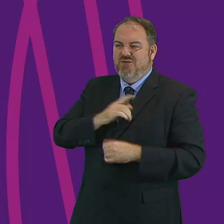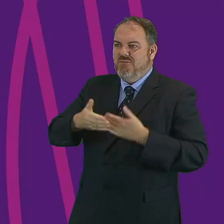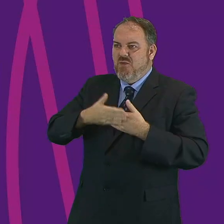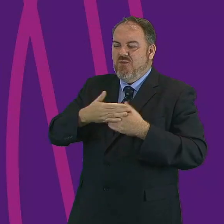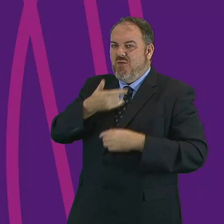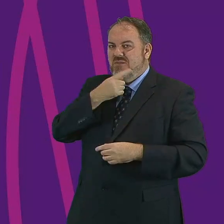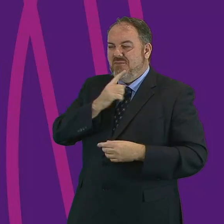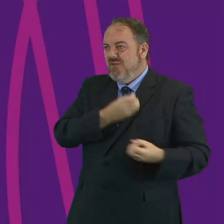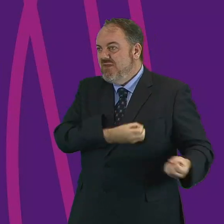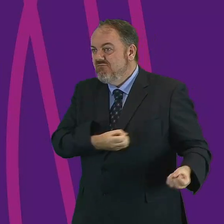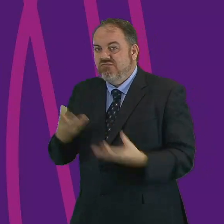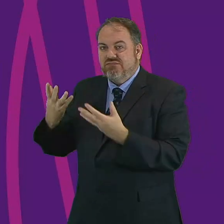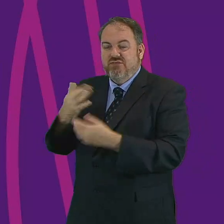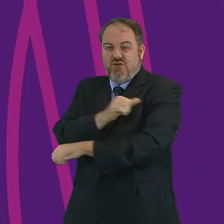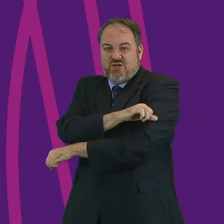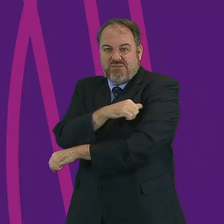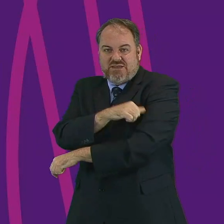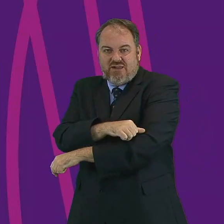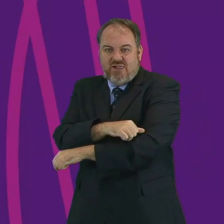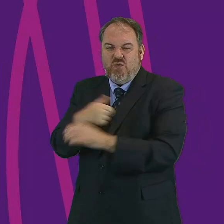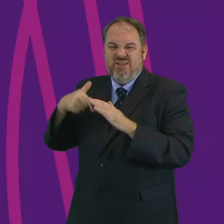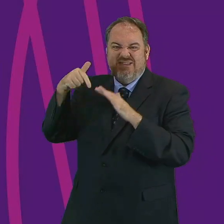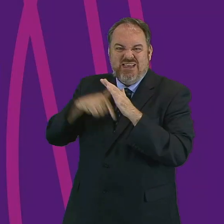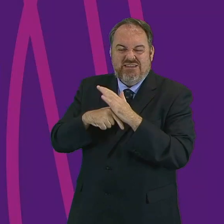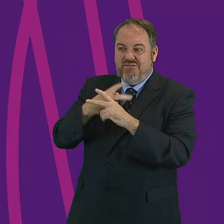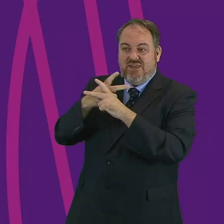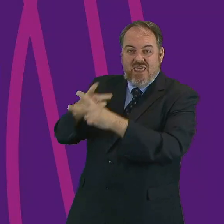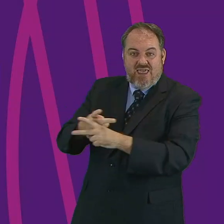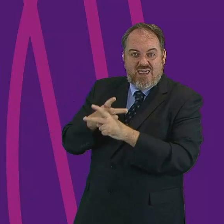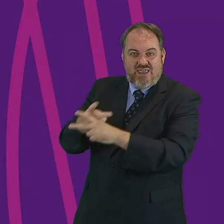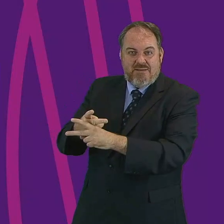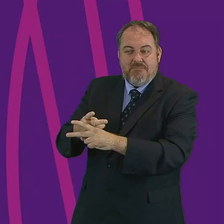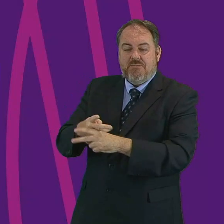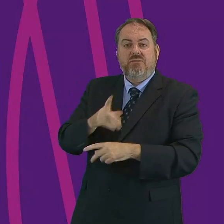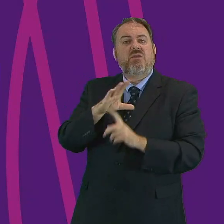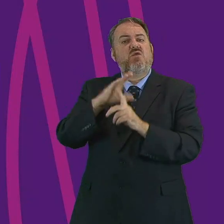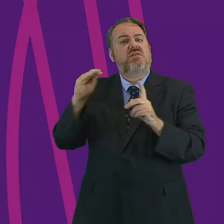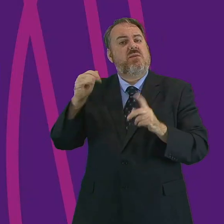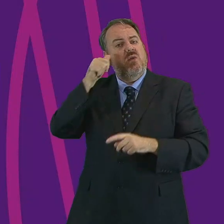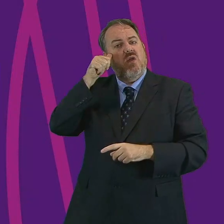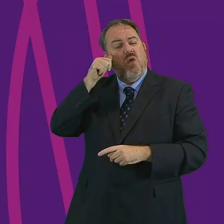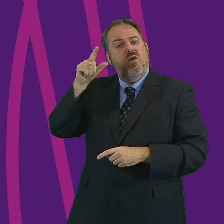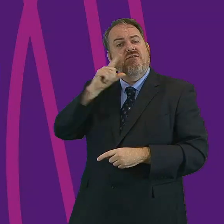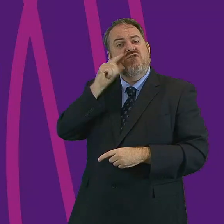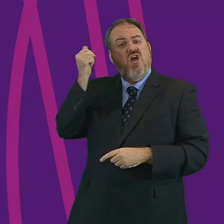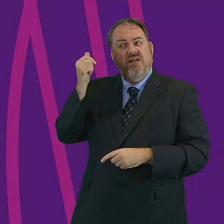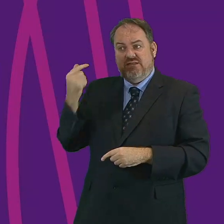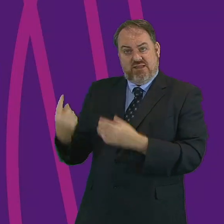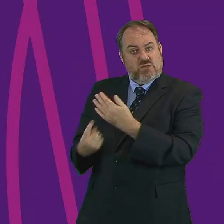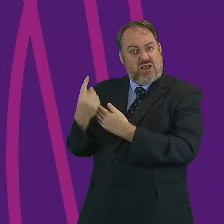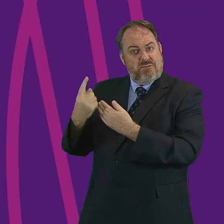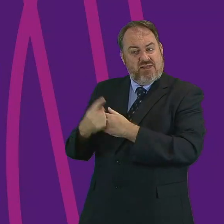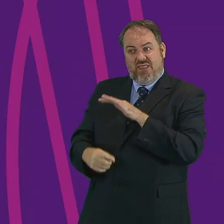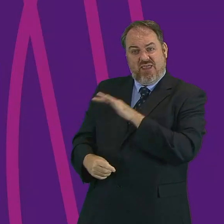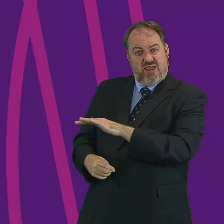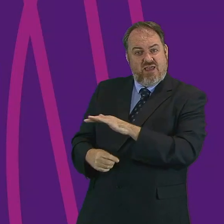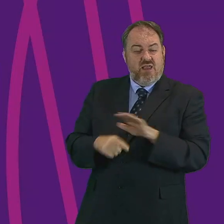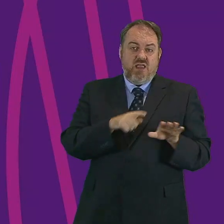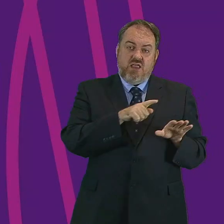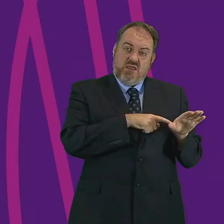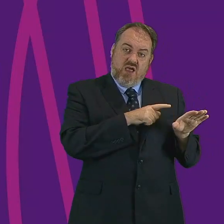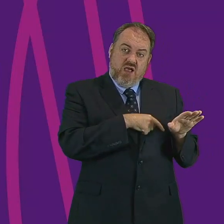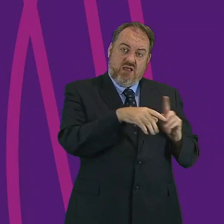not their fault and it's not something they should be blamed for. That said, it's not something that we can or should be complacent about. Younger